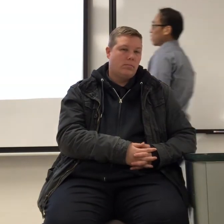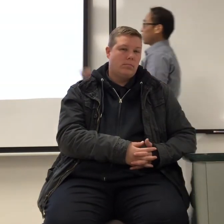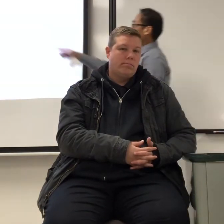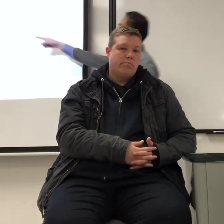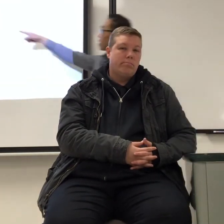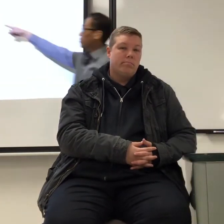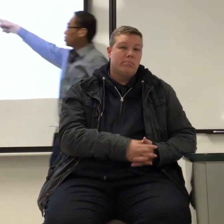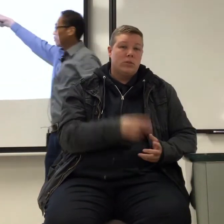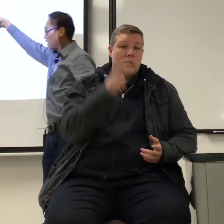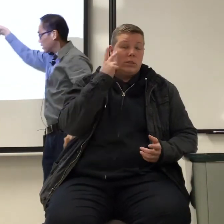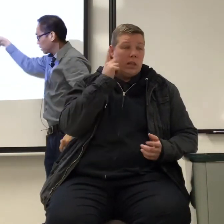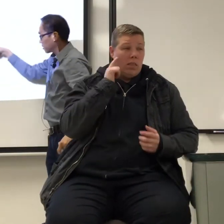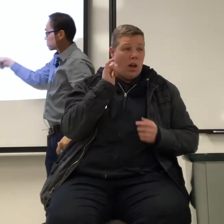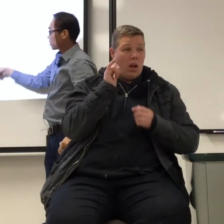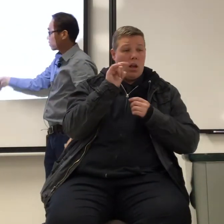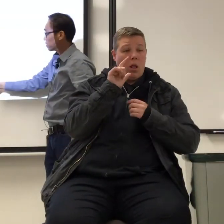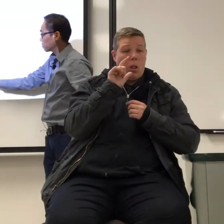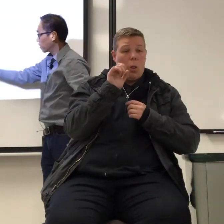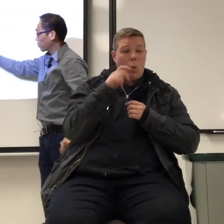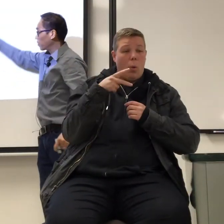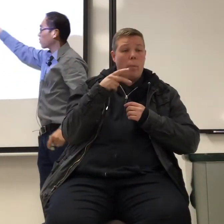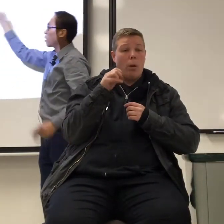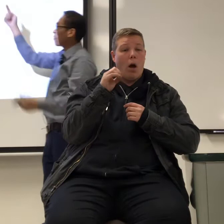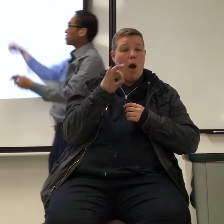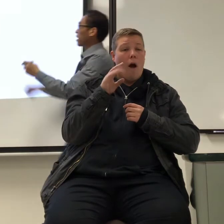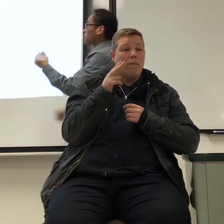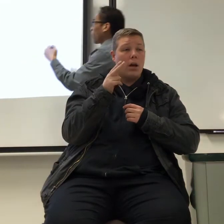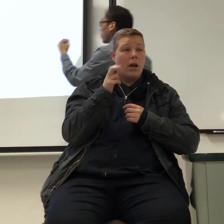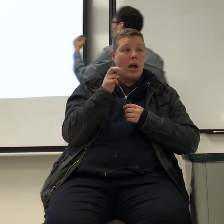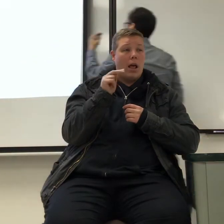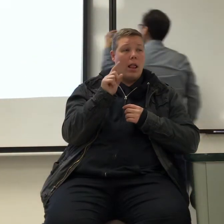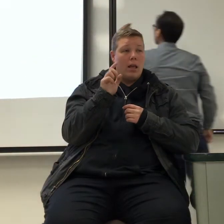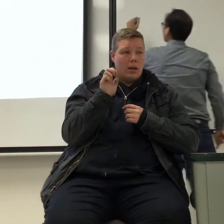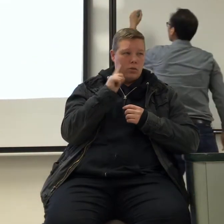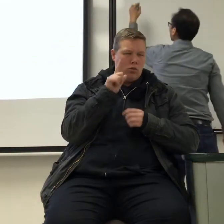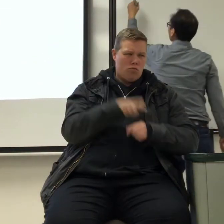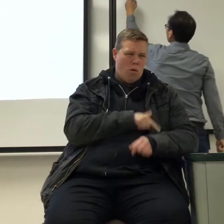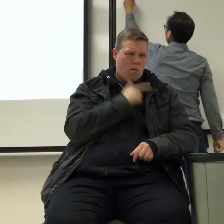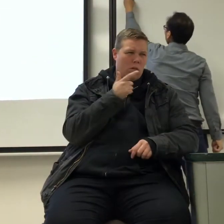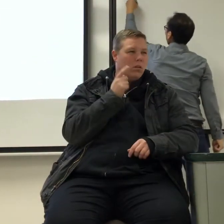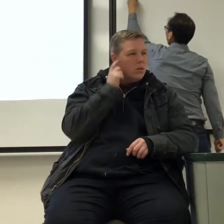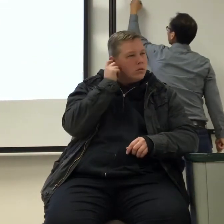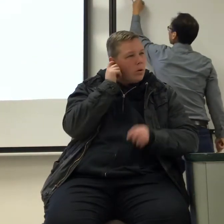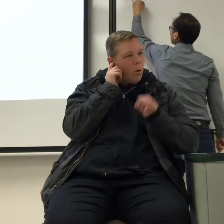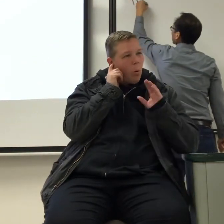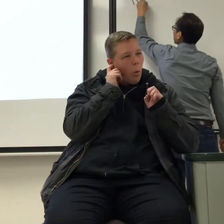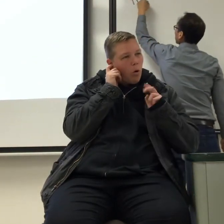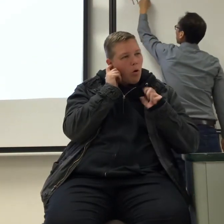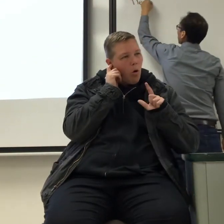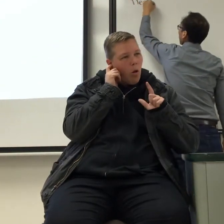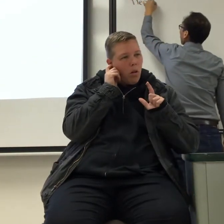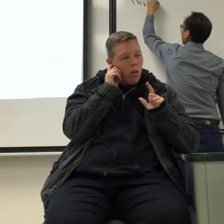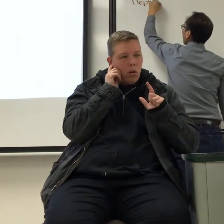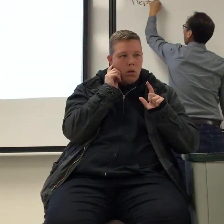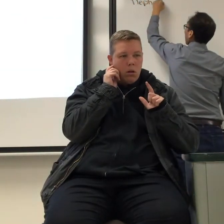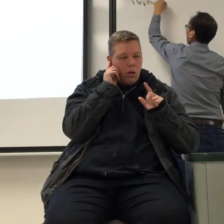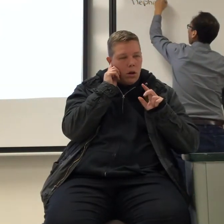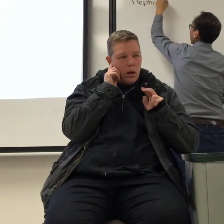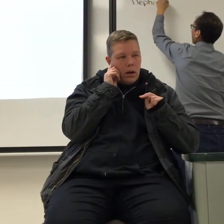Look how long the loop of Henle is on the other one. Well, anyways, okay, so cortical, so nephrons,